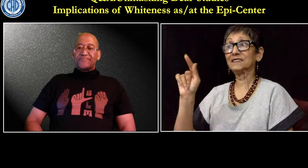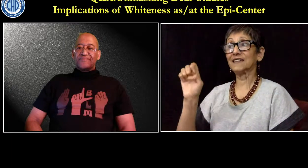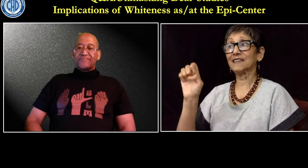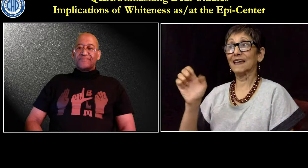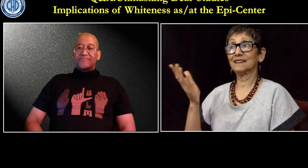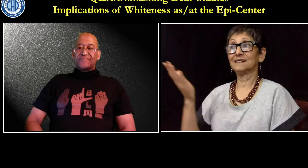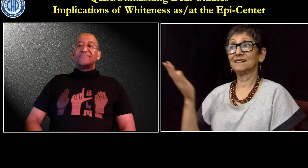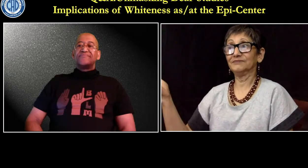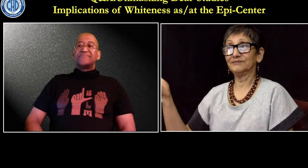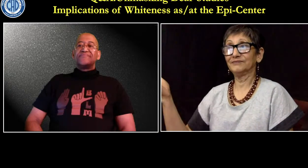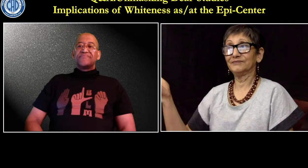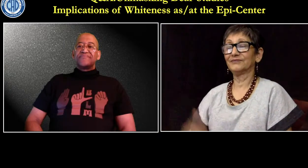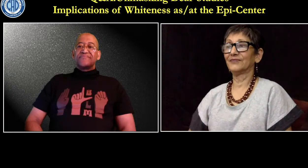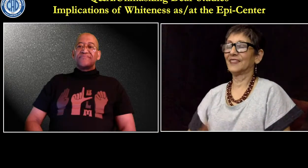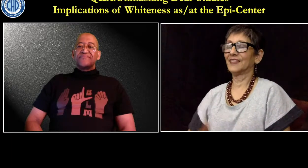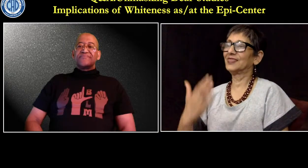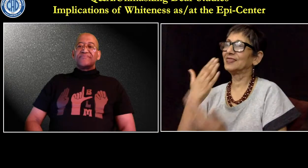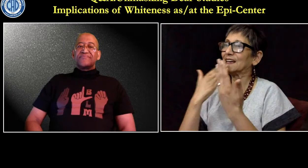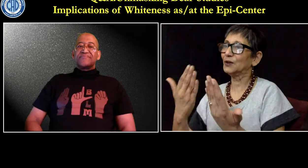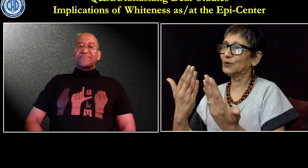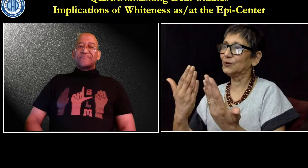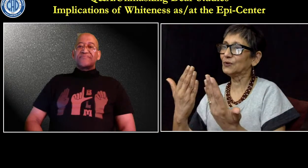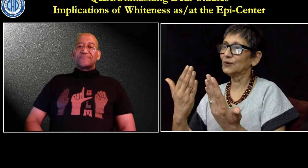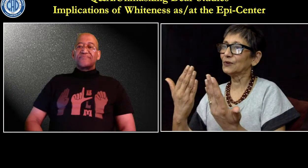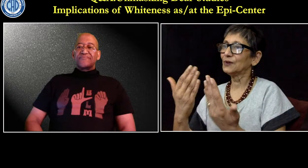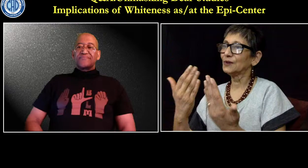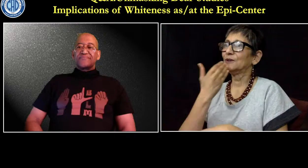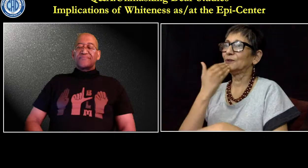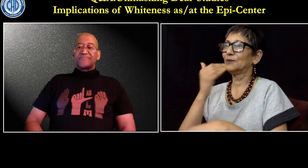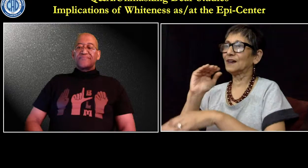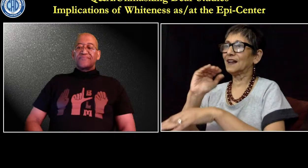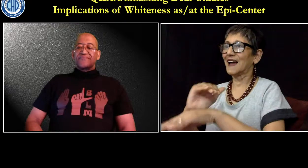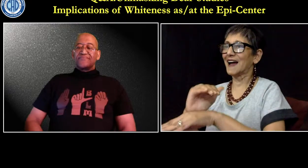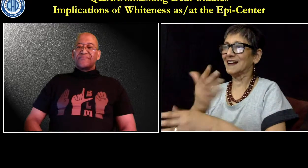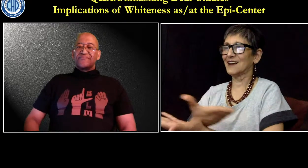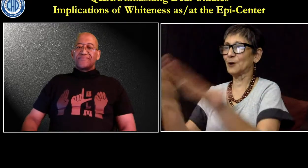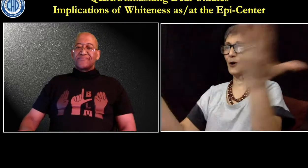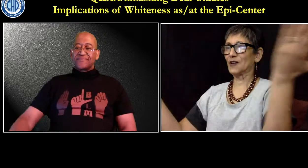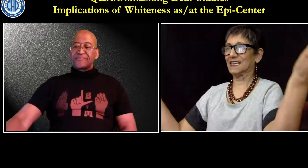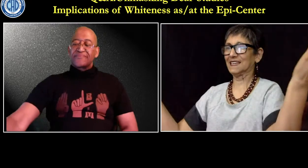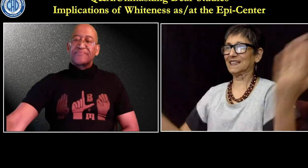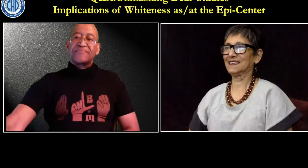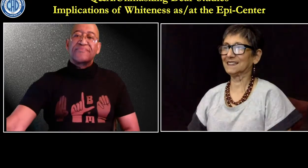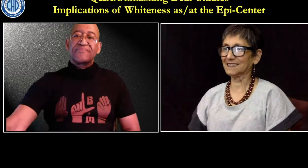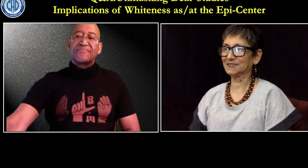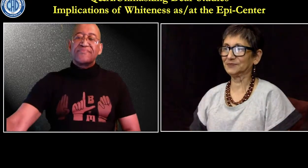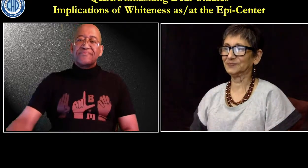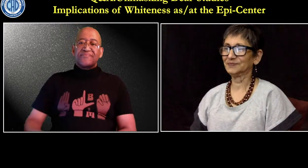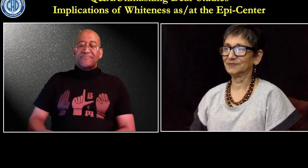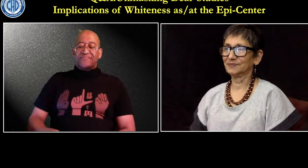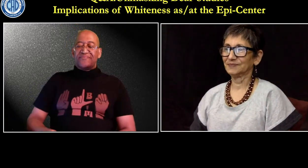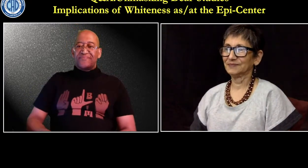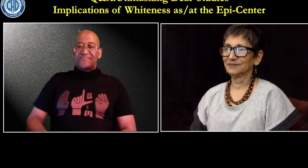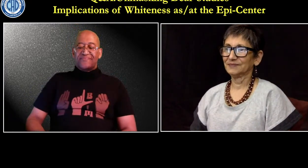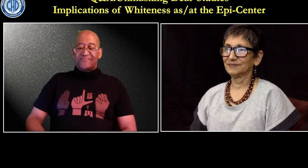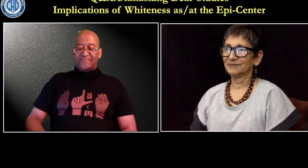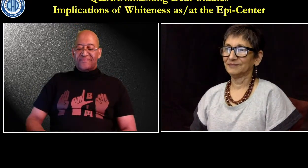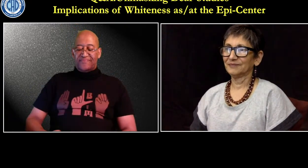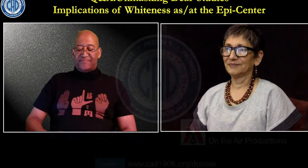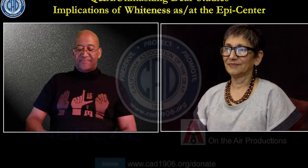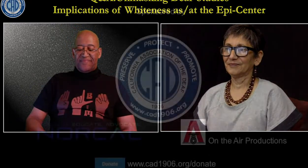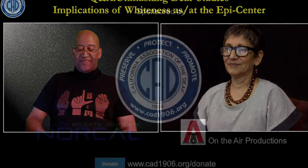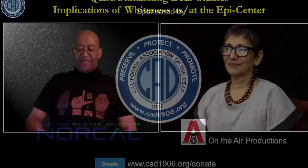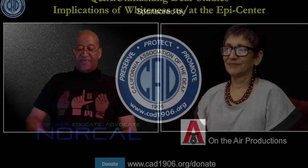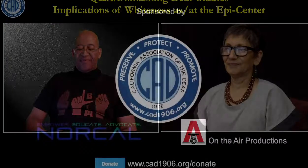donating and visit our website. Thank you and good night, everybody.